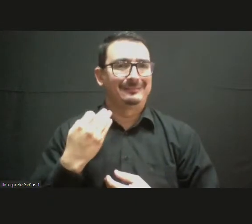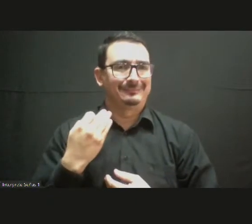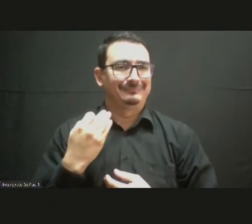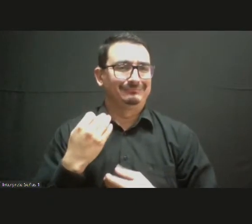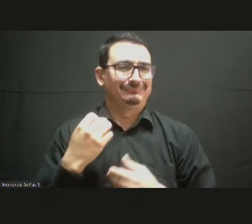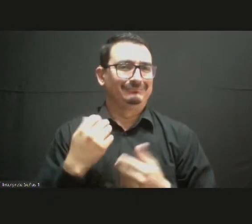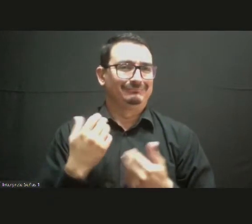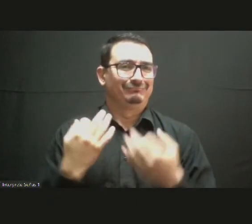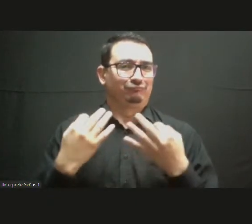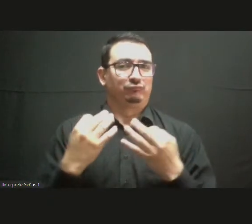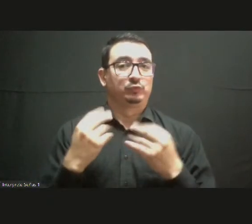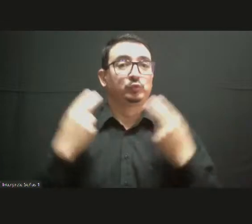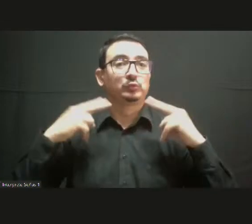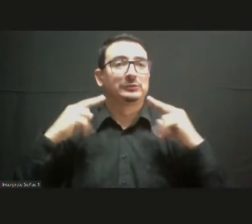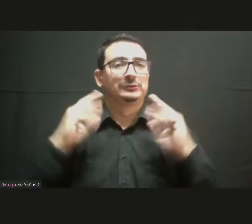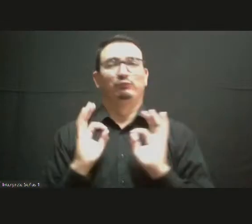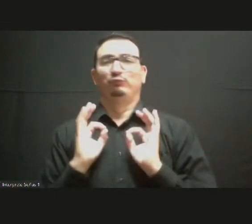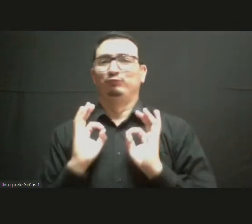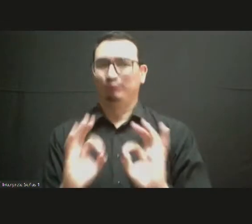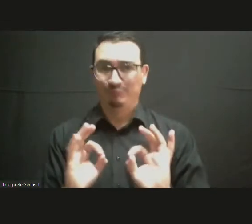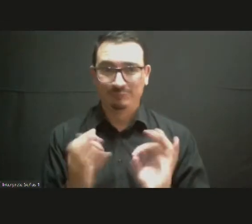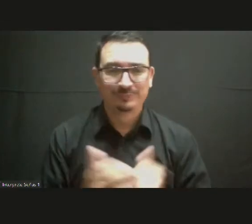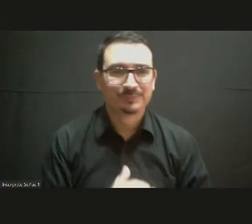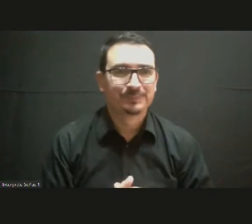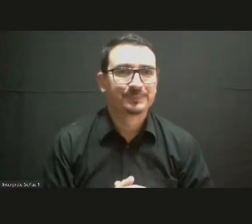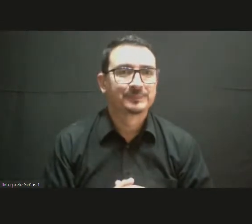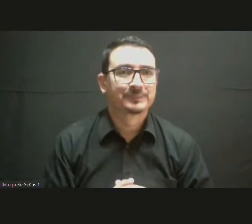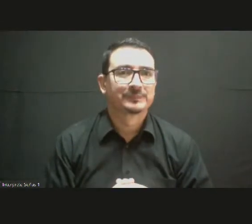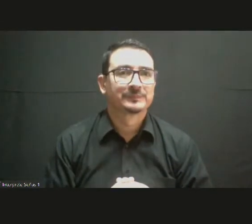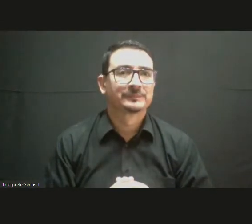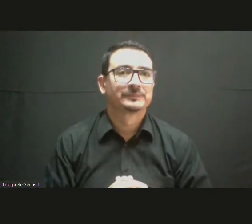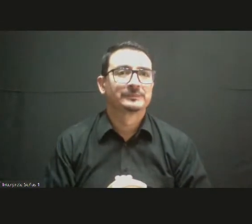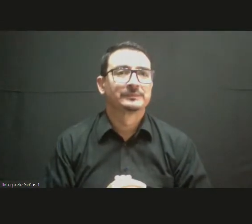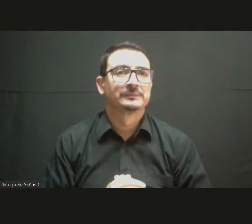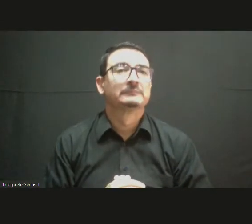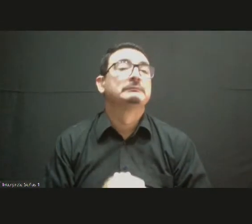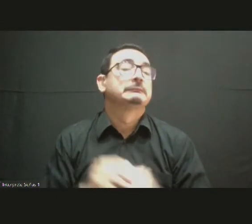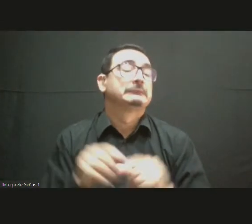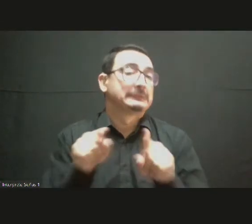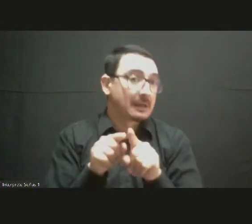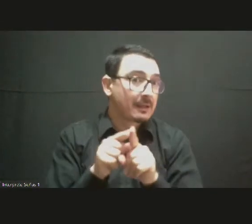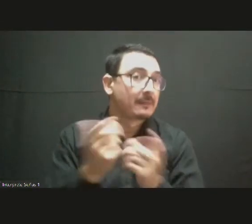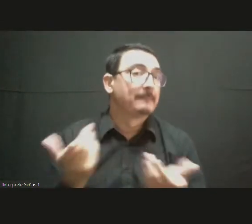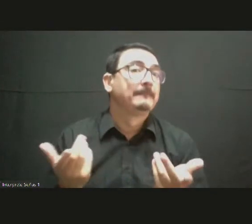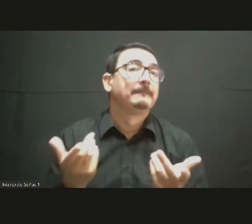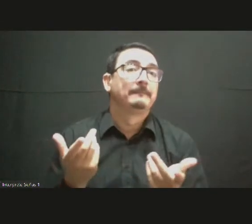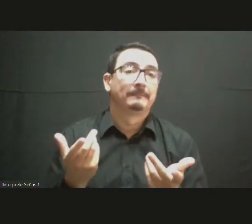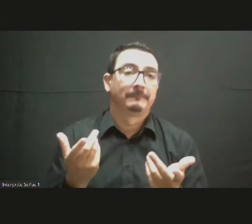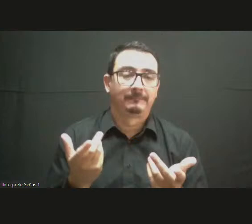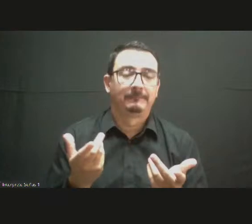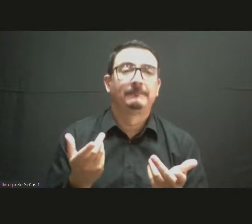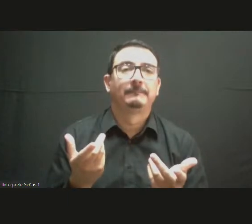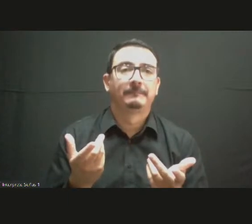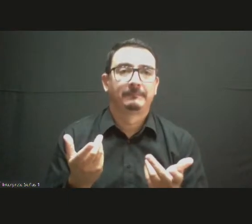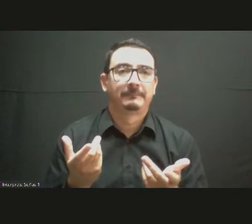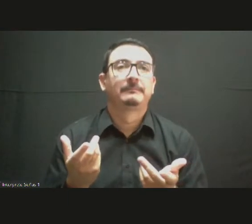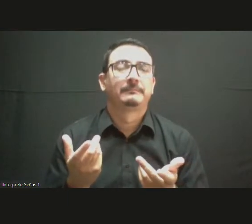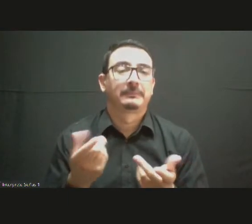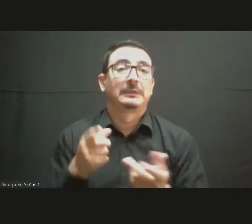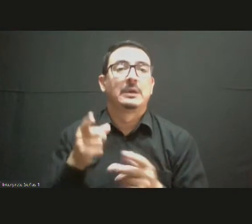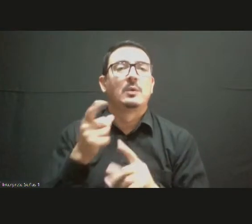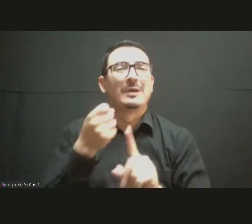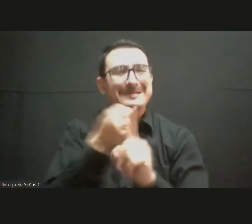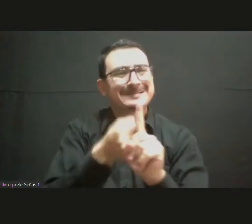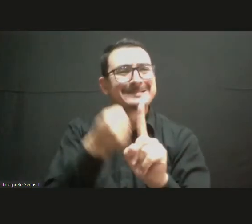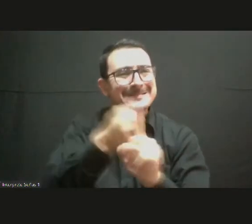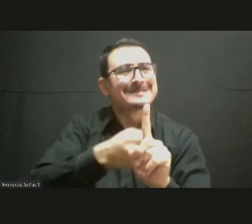has to be the way forward to resilience-proof Caribbean tourism. Of